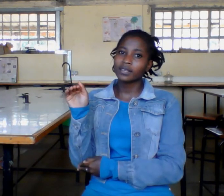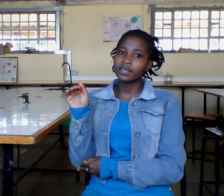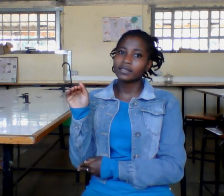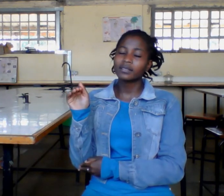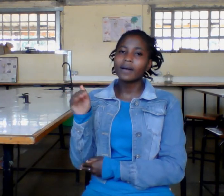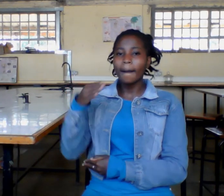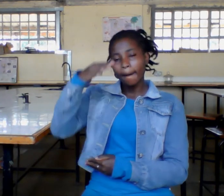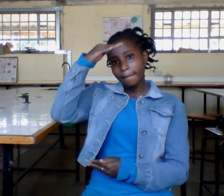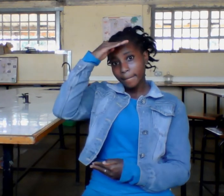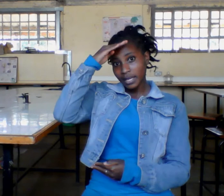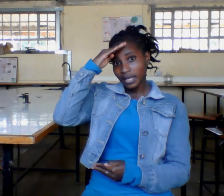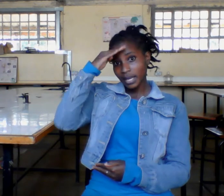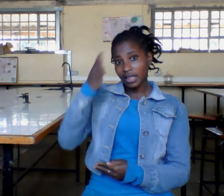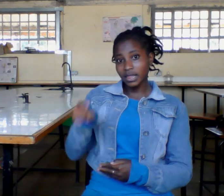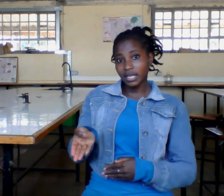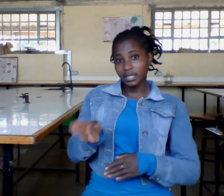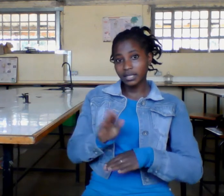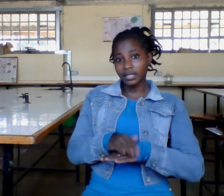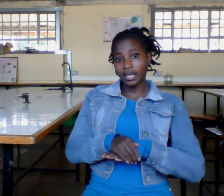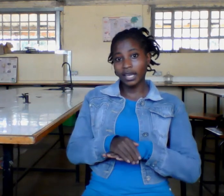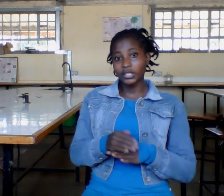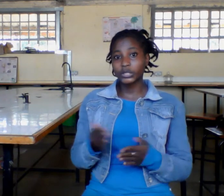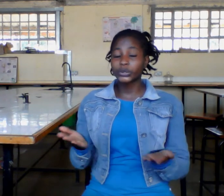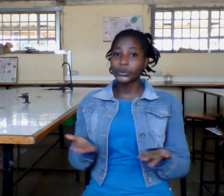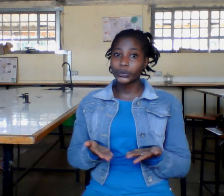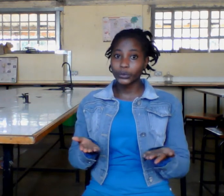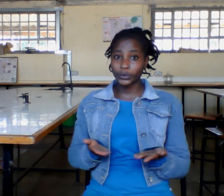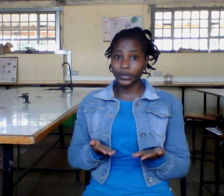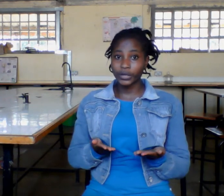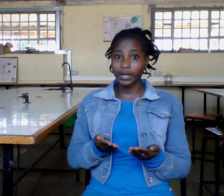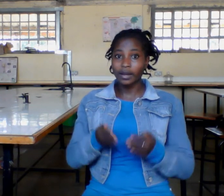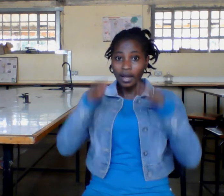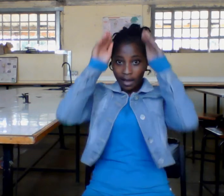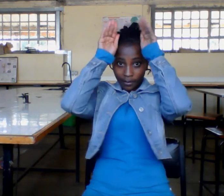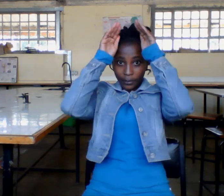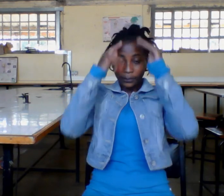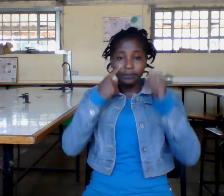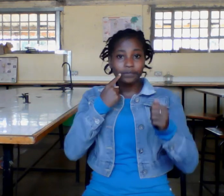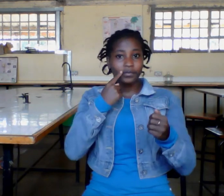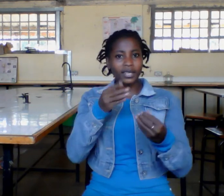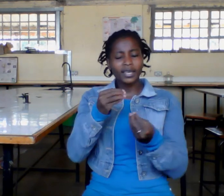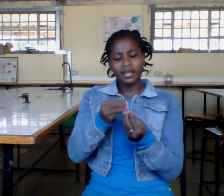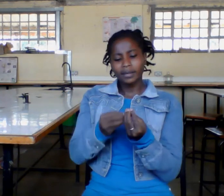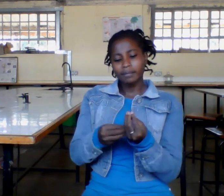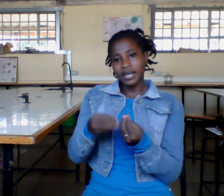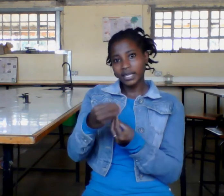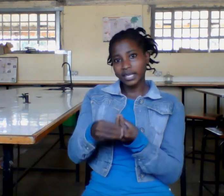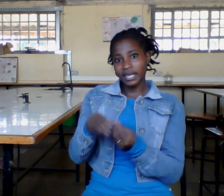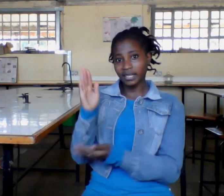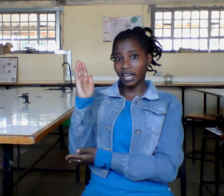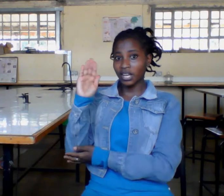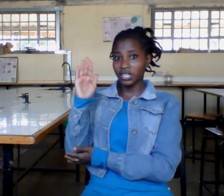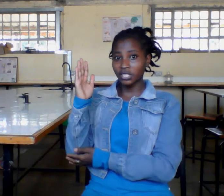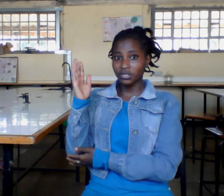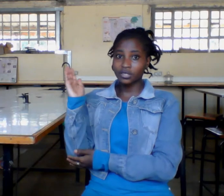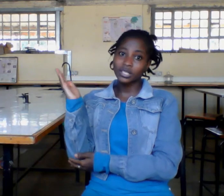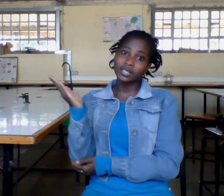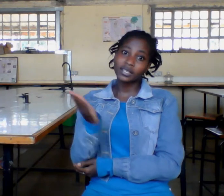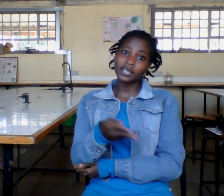almost had his tongue burned. The enraged Hyena picked up a sack and went to Rabbit's